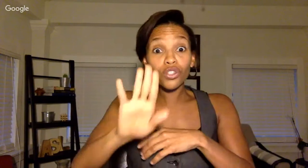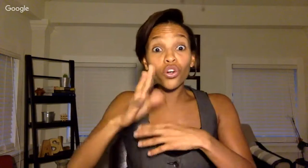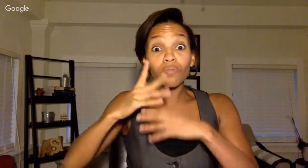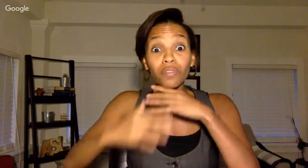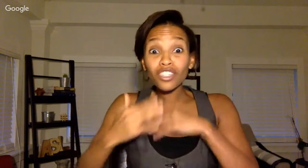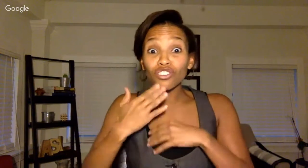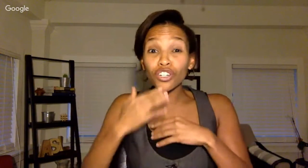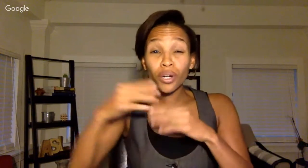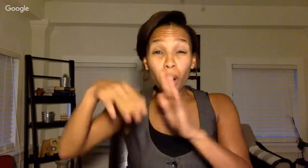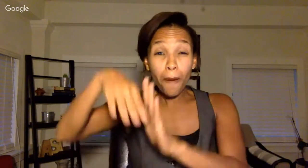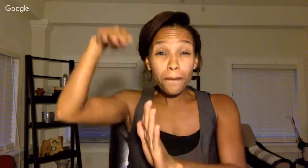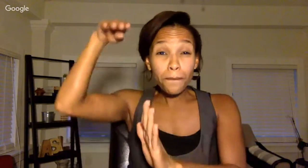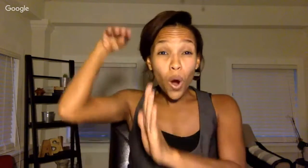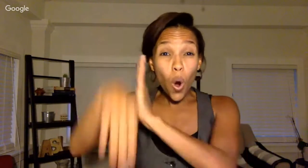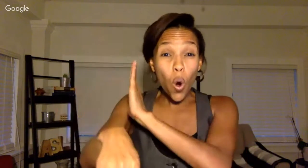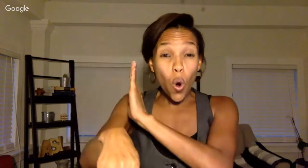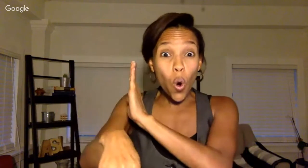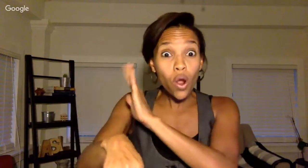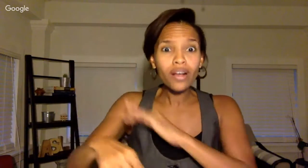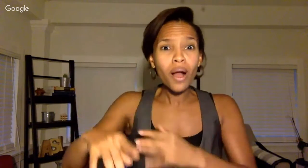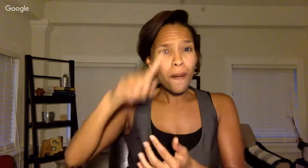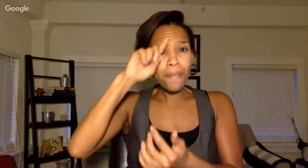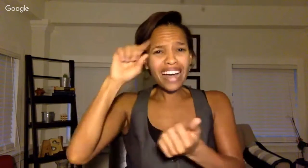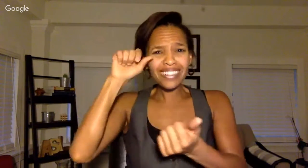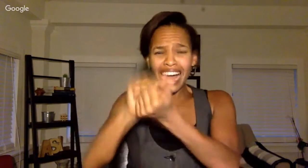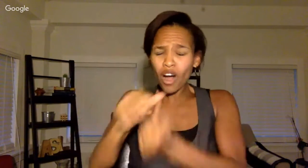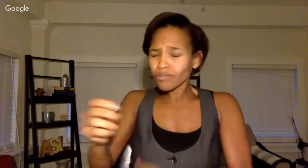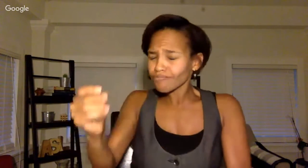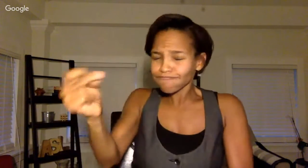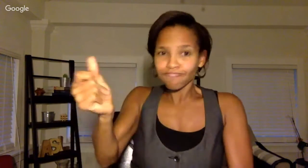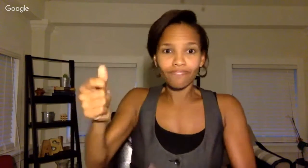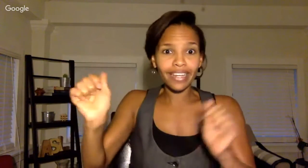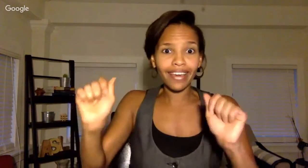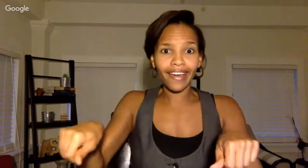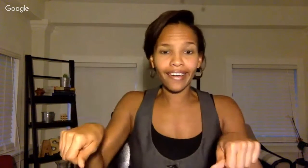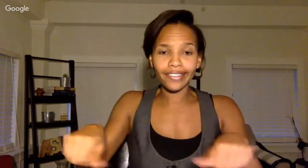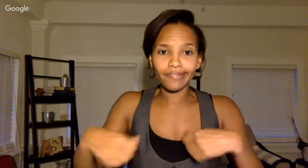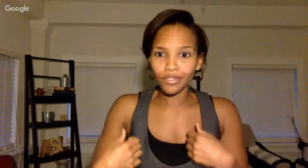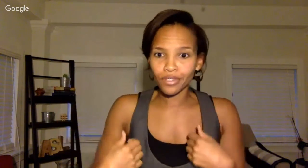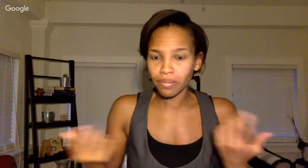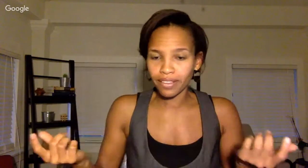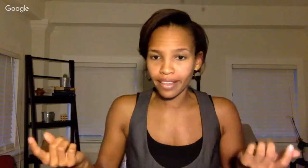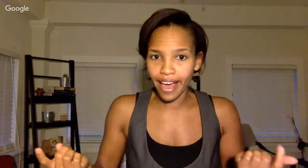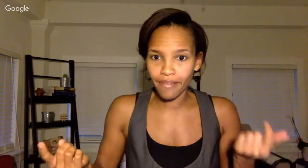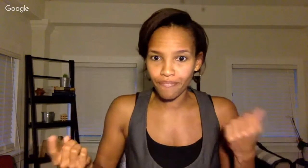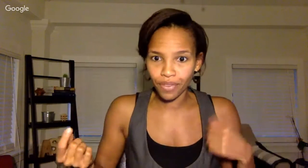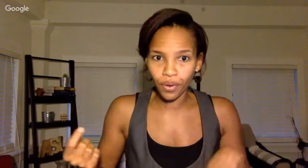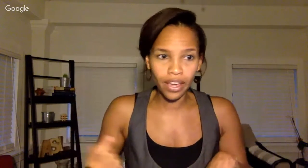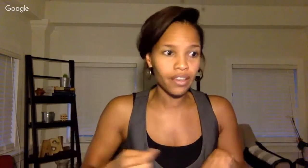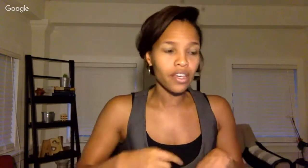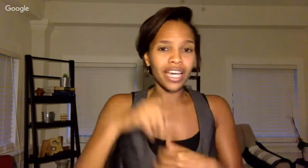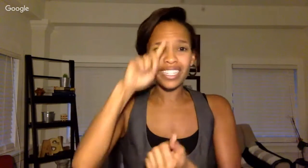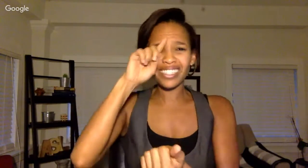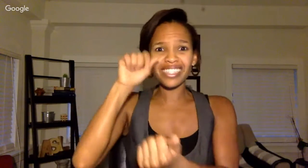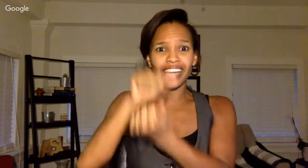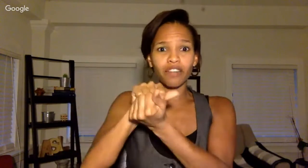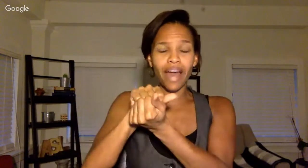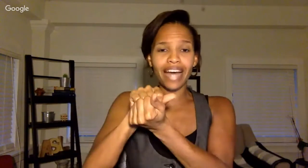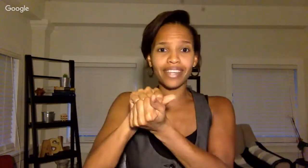your blood sugar pass out, can, something like that. Okay, this is the sign pass out,